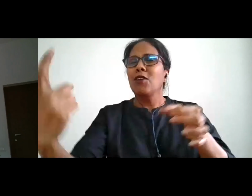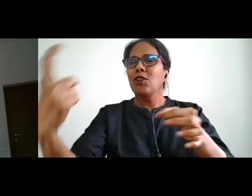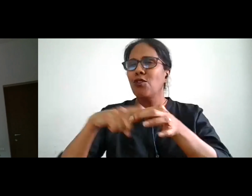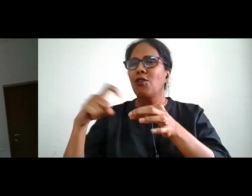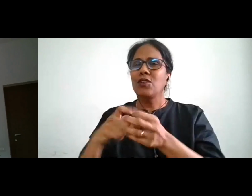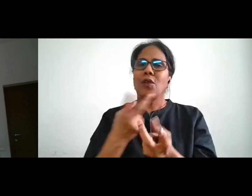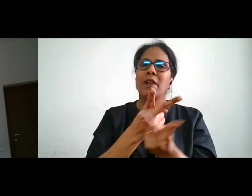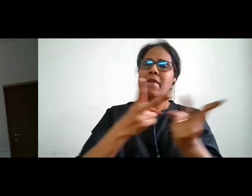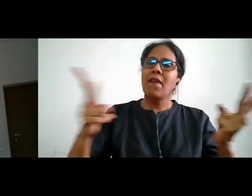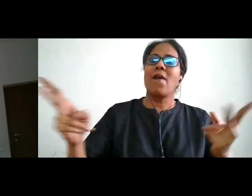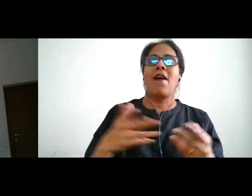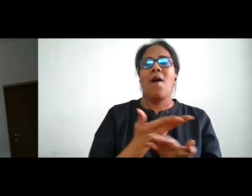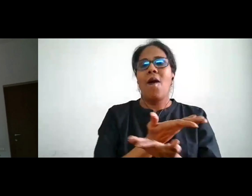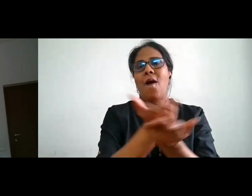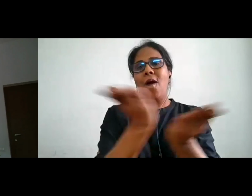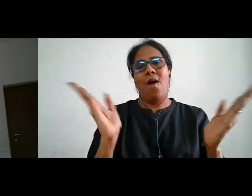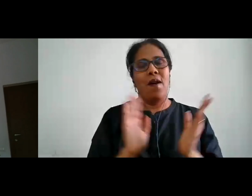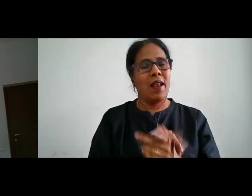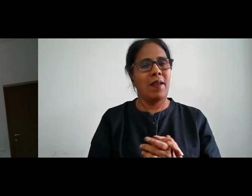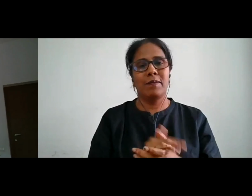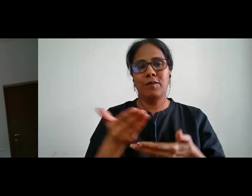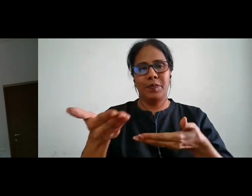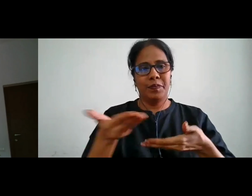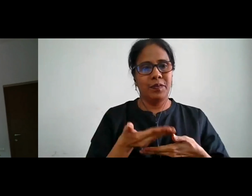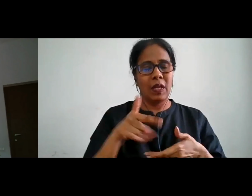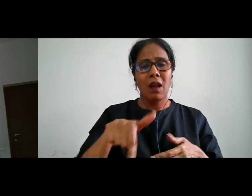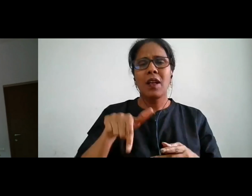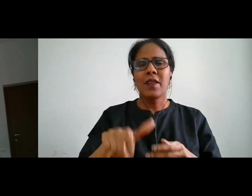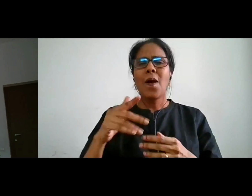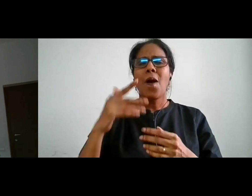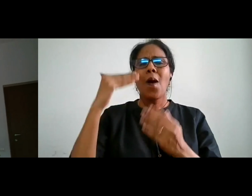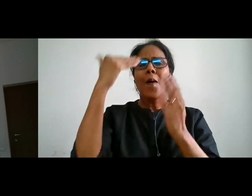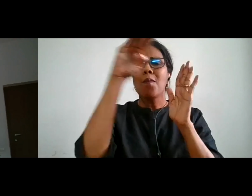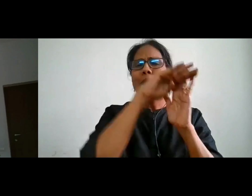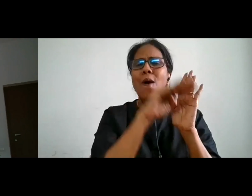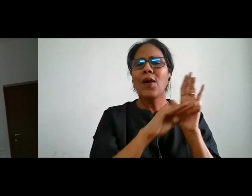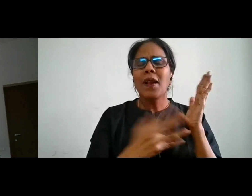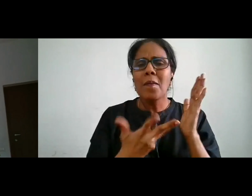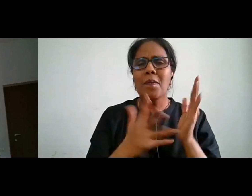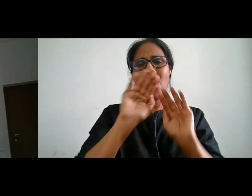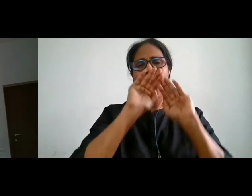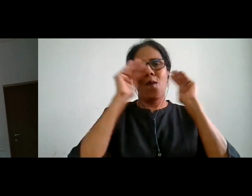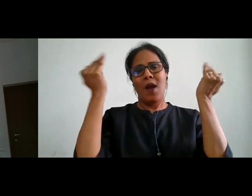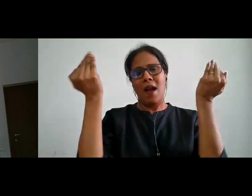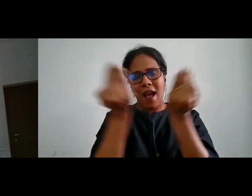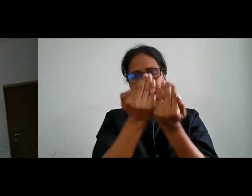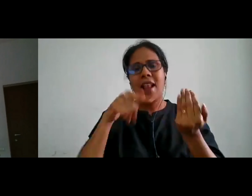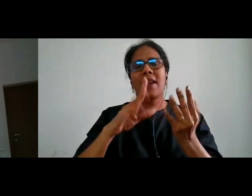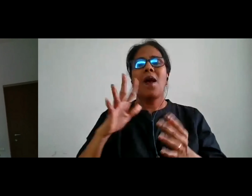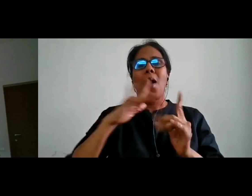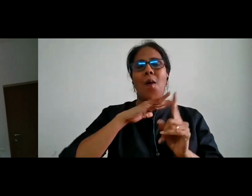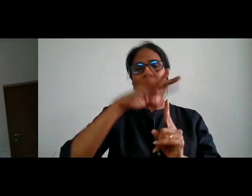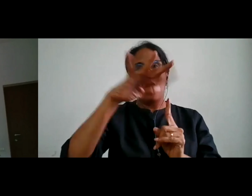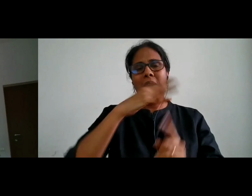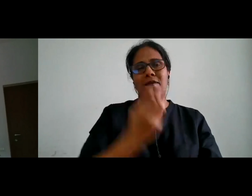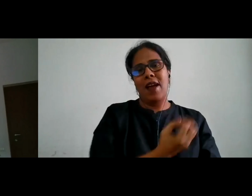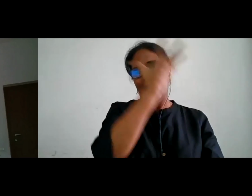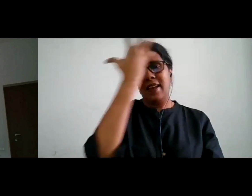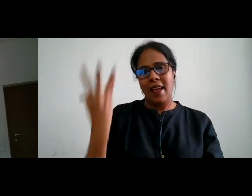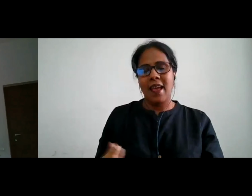On the occasion, on this day, the occasion of the World Wi-Fi Day 2021, I would first of all like to